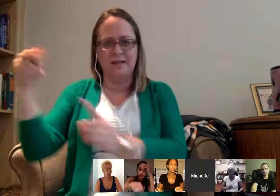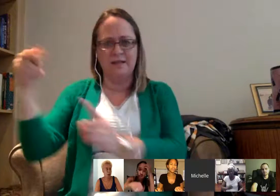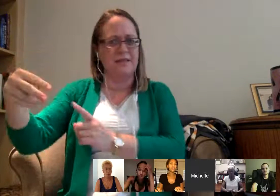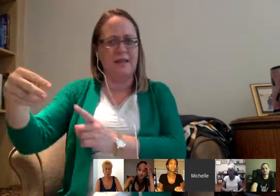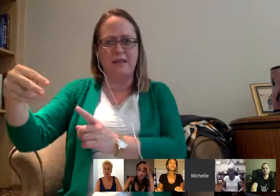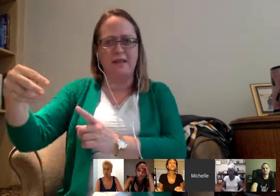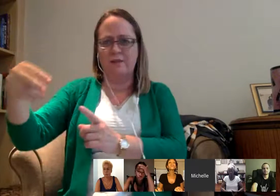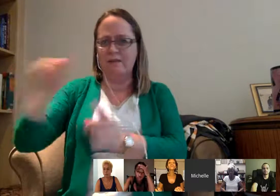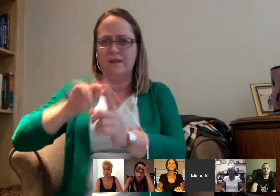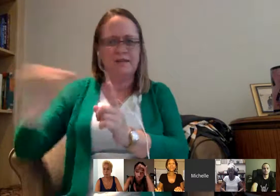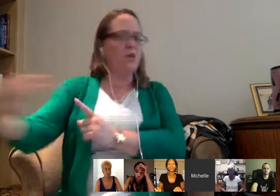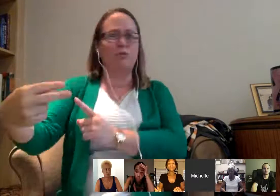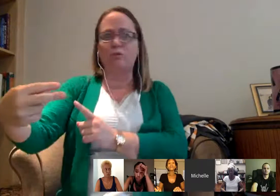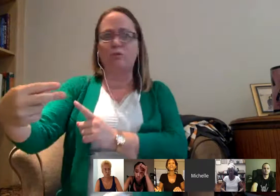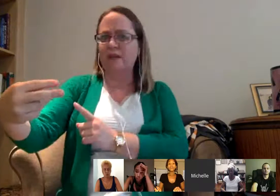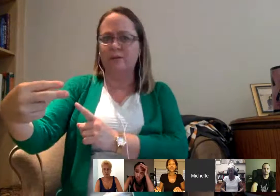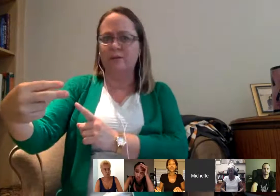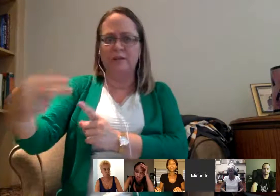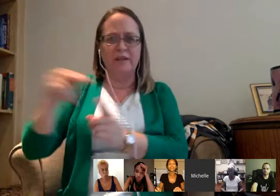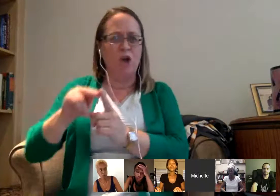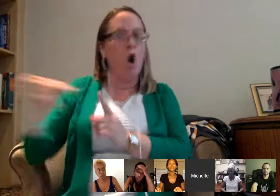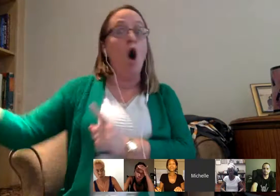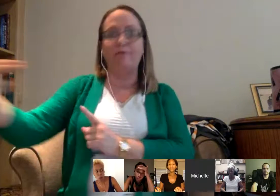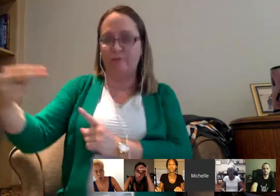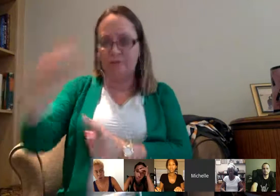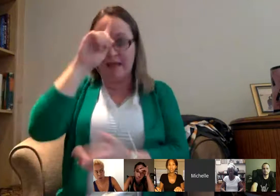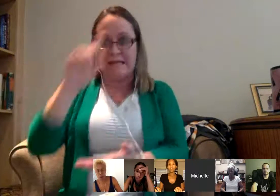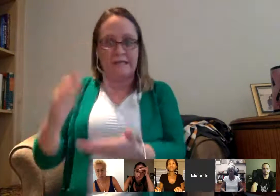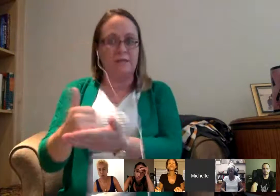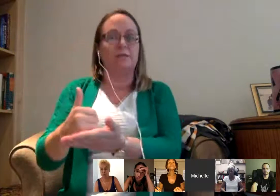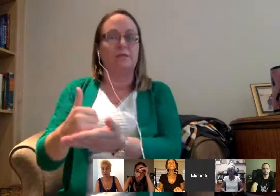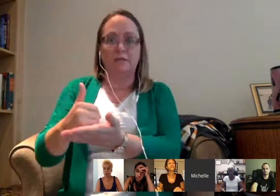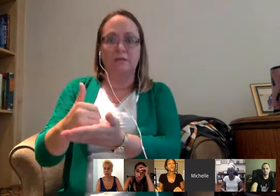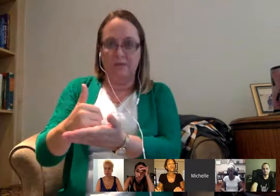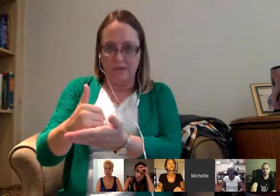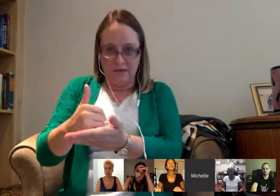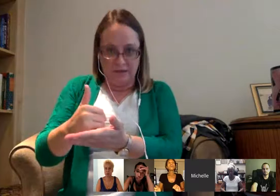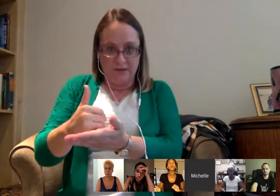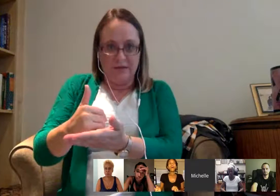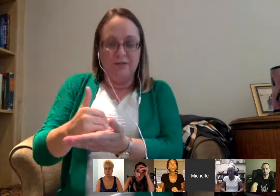and it's taking them to this really, really off place.